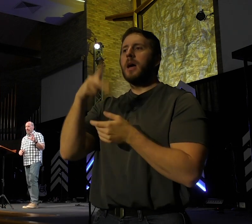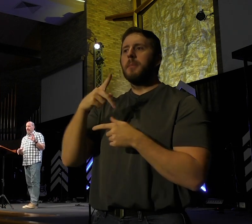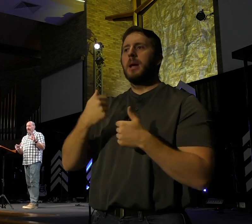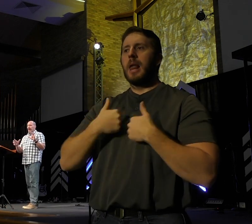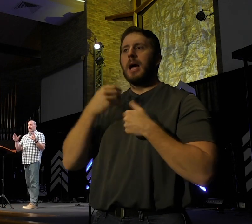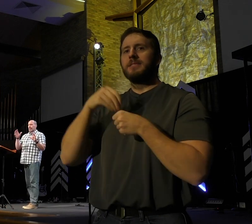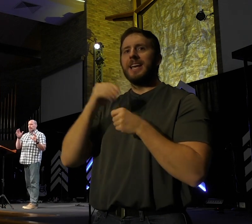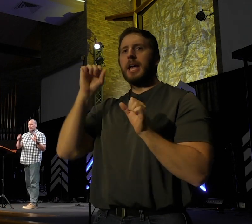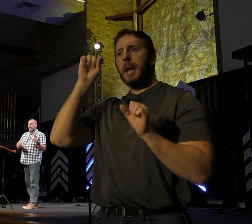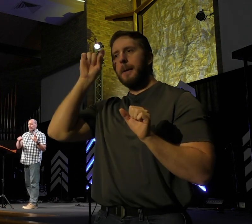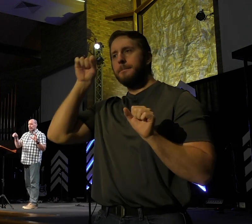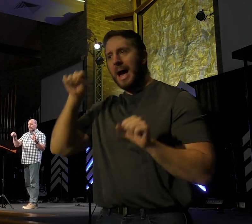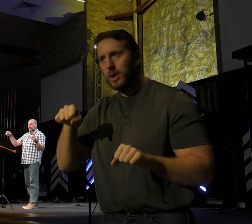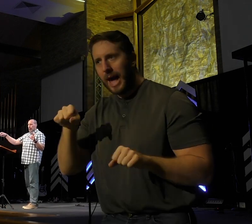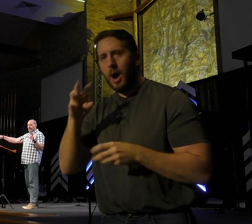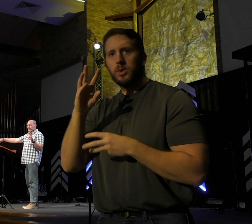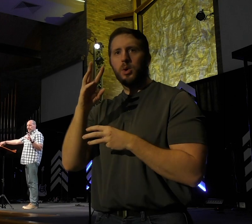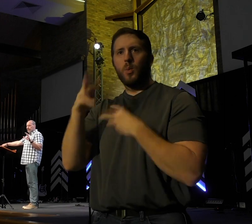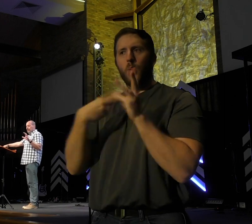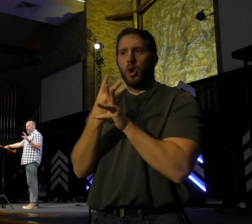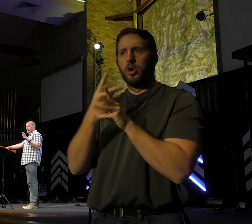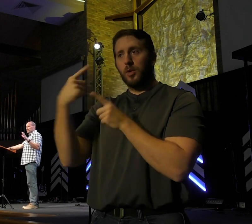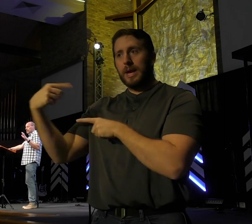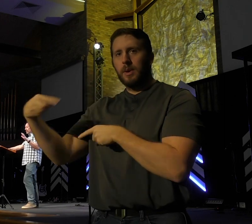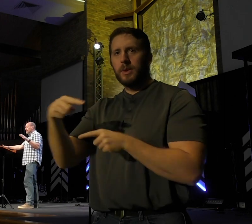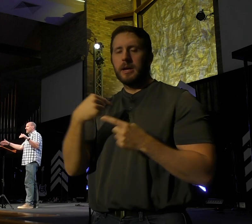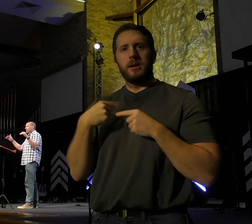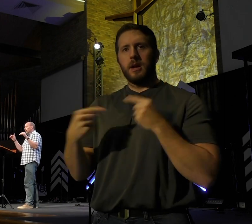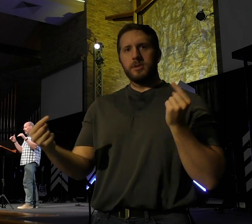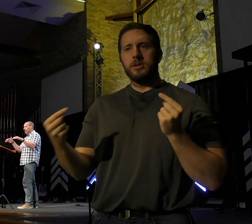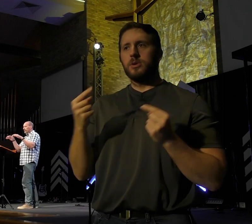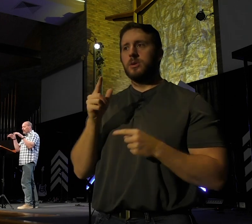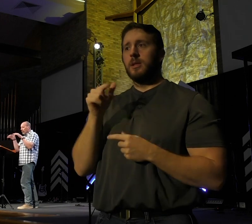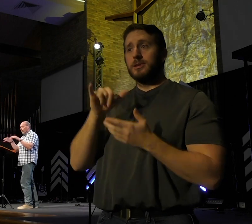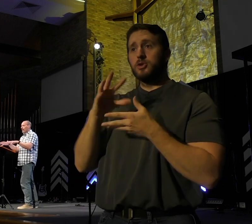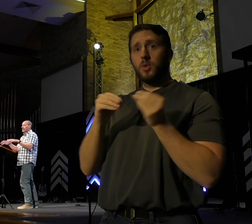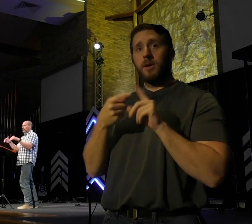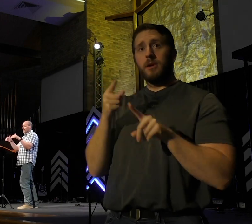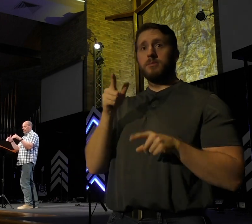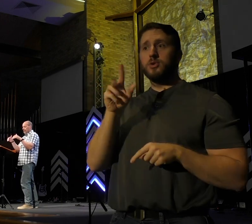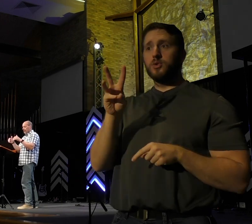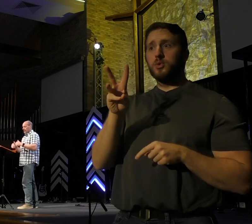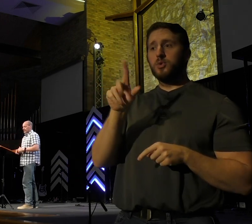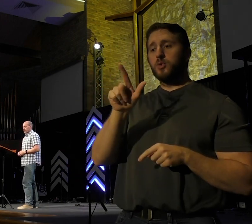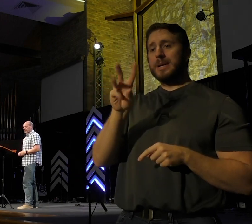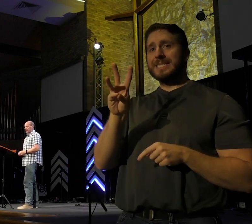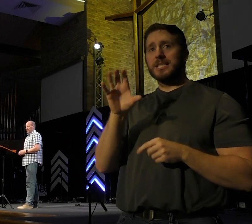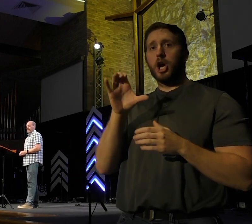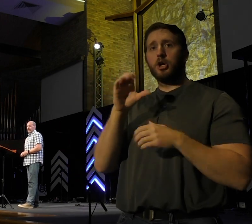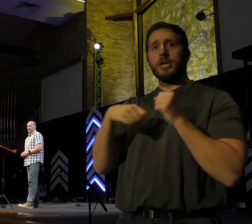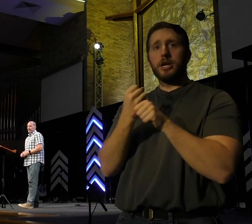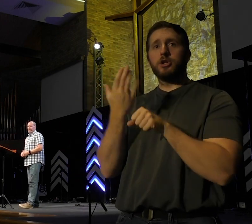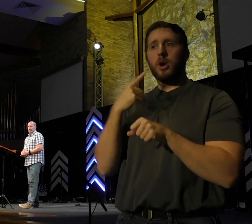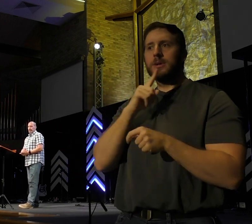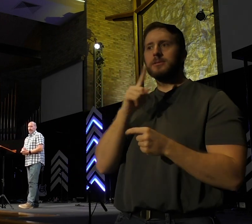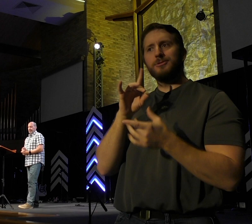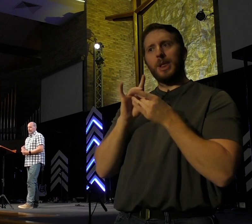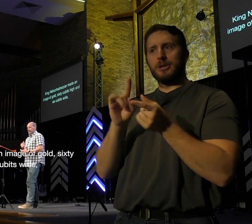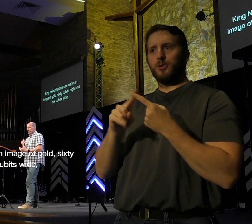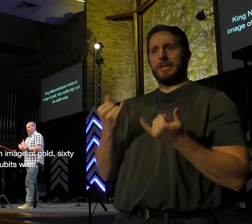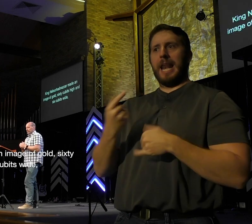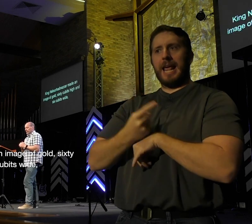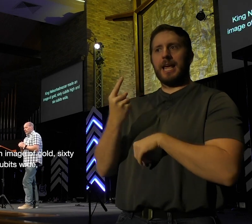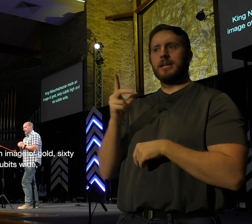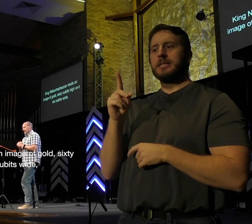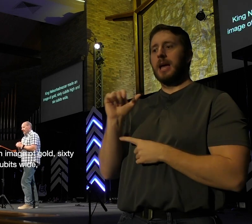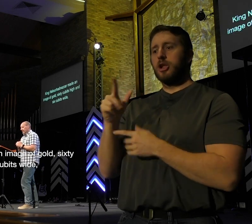going to hear how this book that was written 2,600 years ago is incredibly relevant for us today. So Daniel